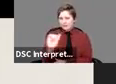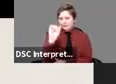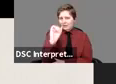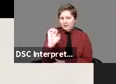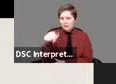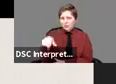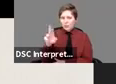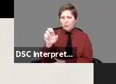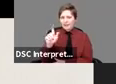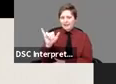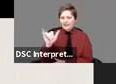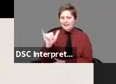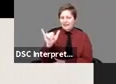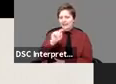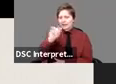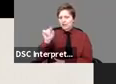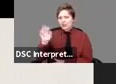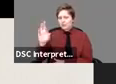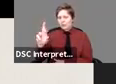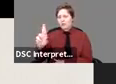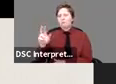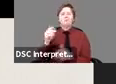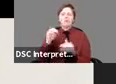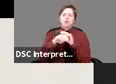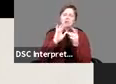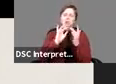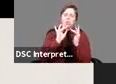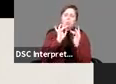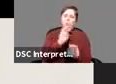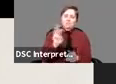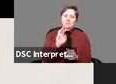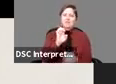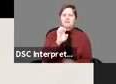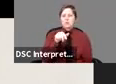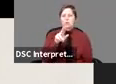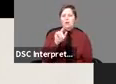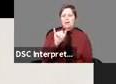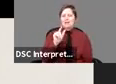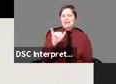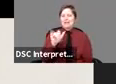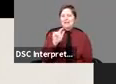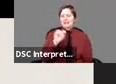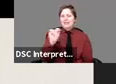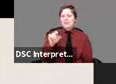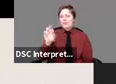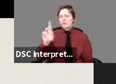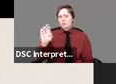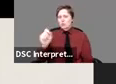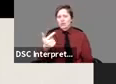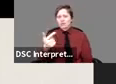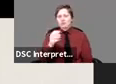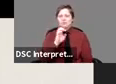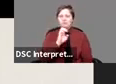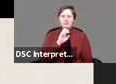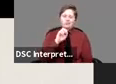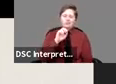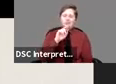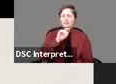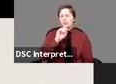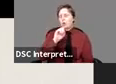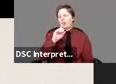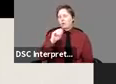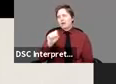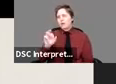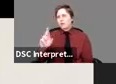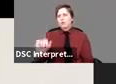info@equalitytoledo.org, or just go online to equalitytoledo.org and they will be able to help you there. There are